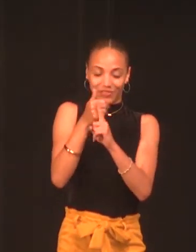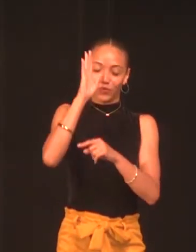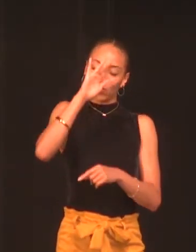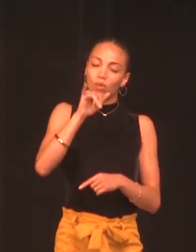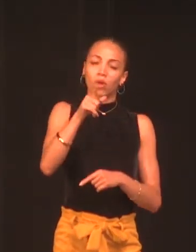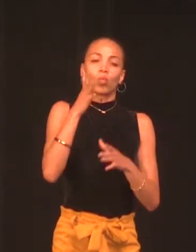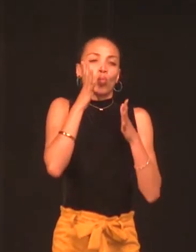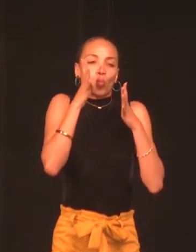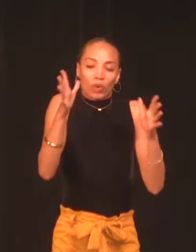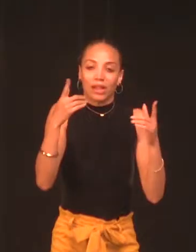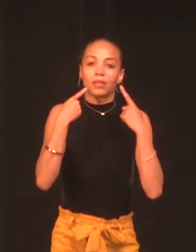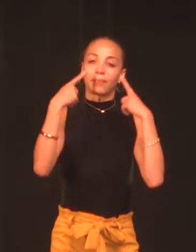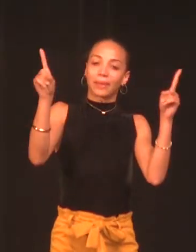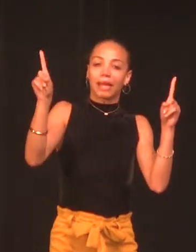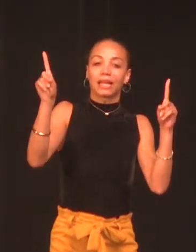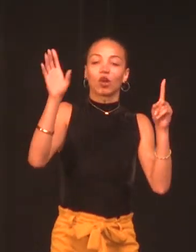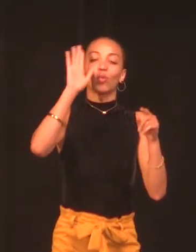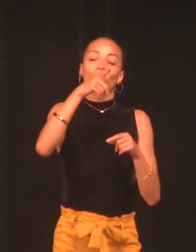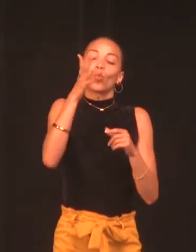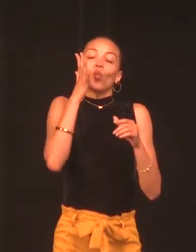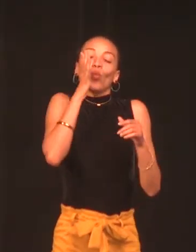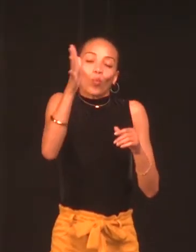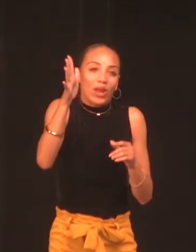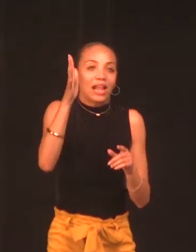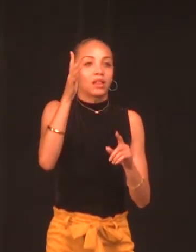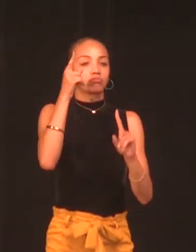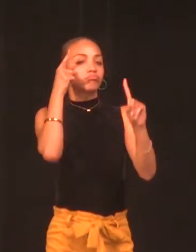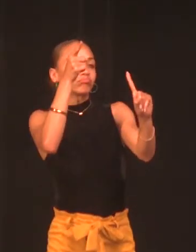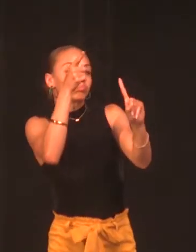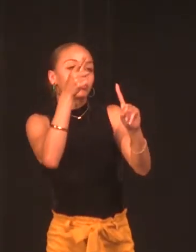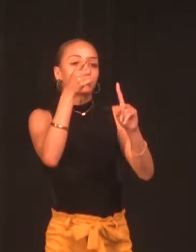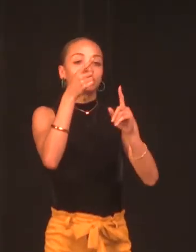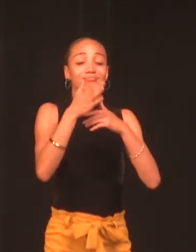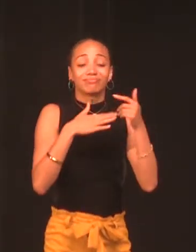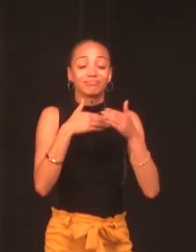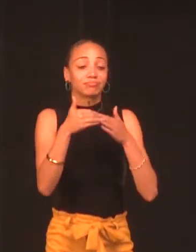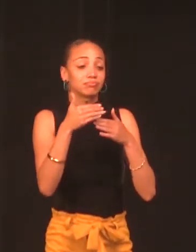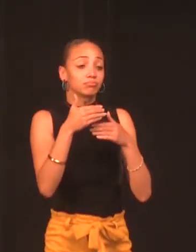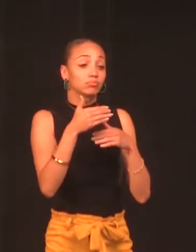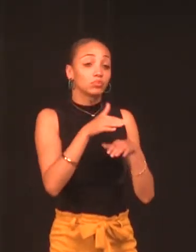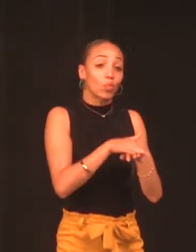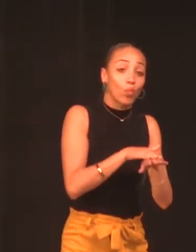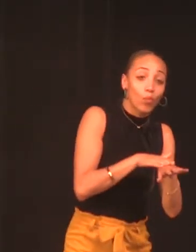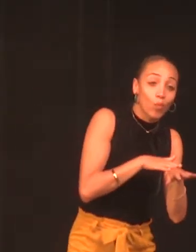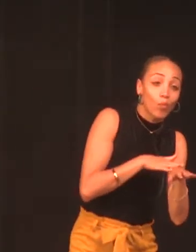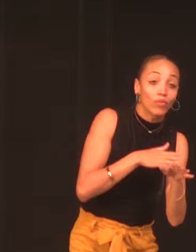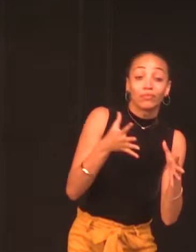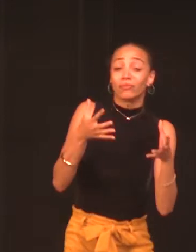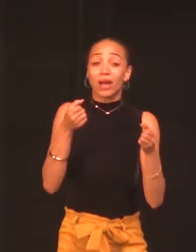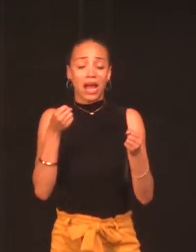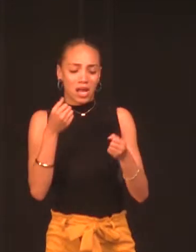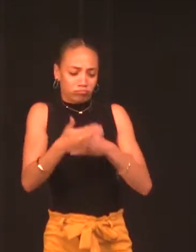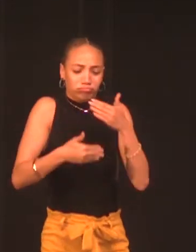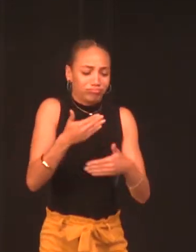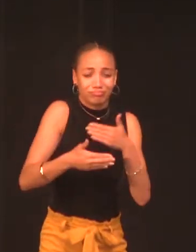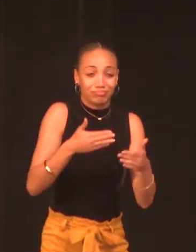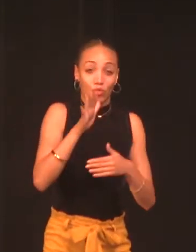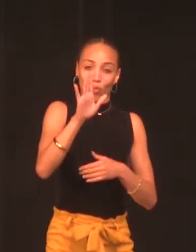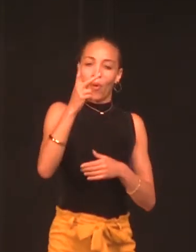but you do have to have confidence in yourself. And if you continue to embody that confidence, you will make it. The speed of your